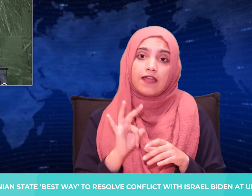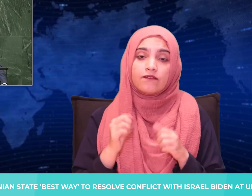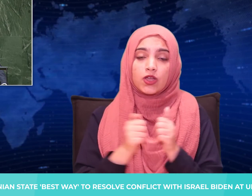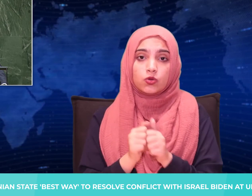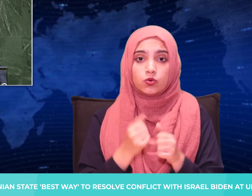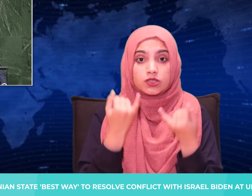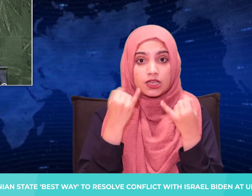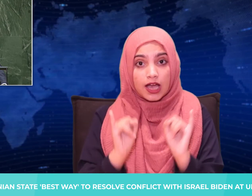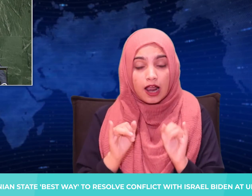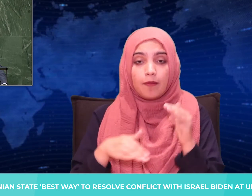said.